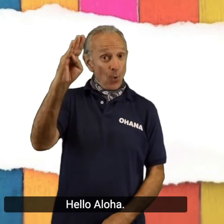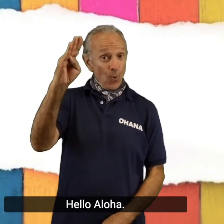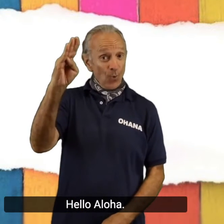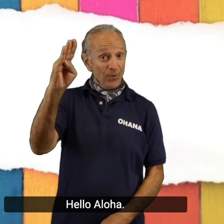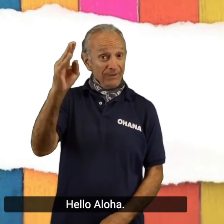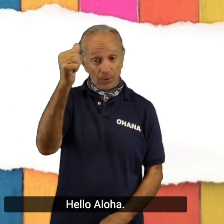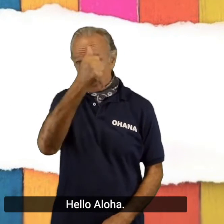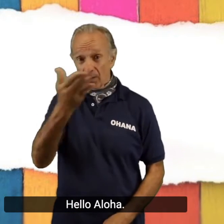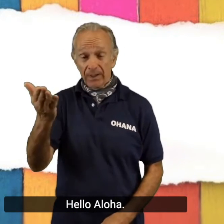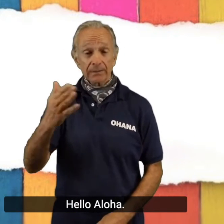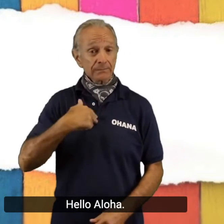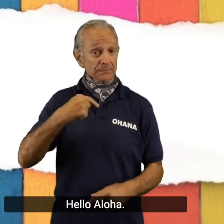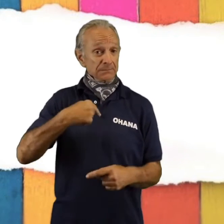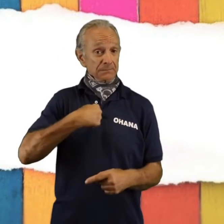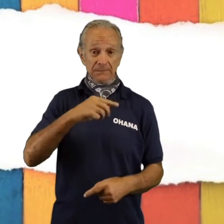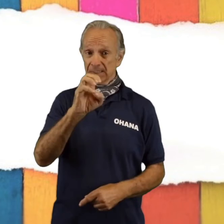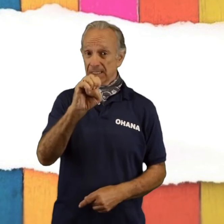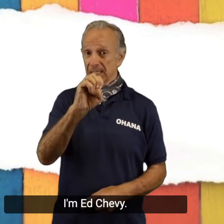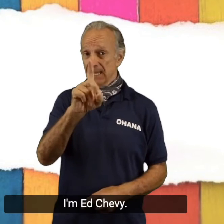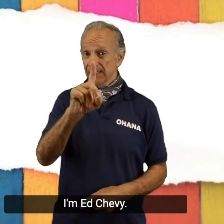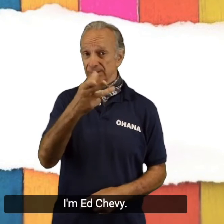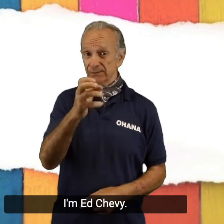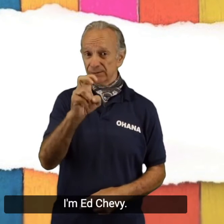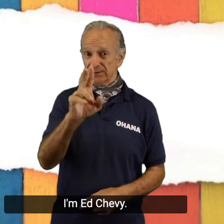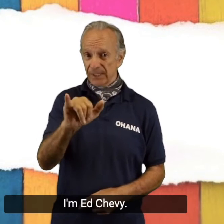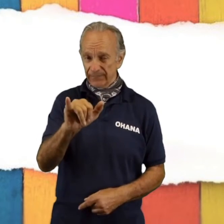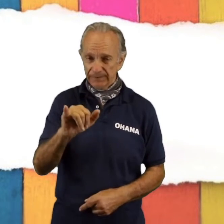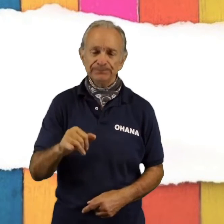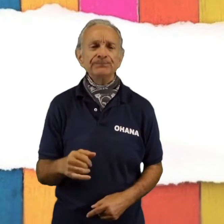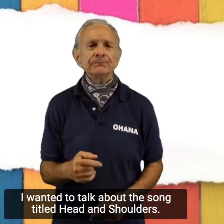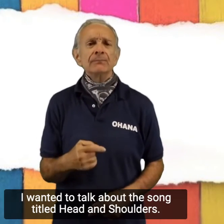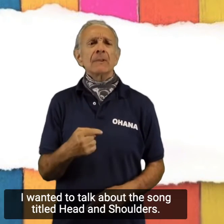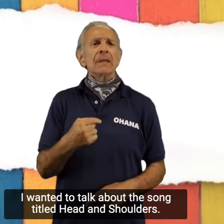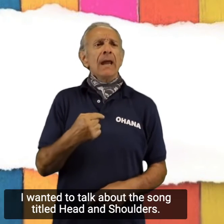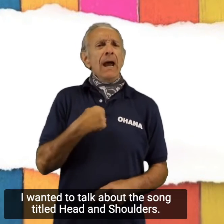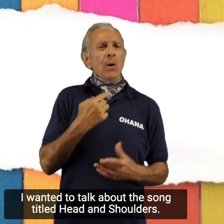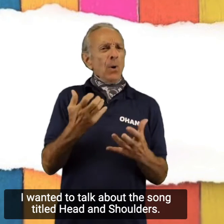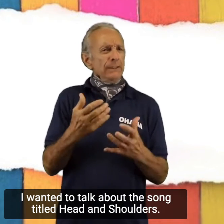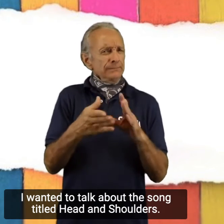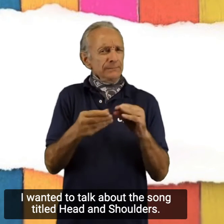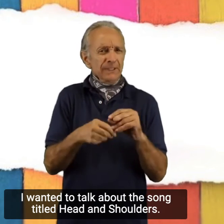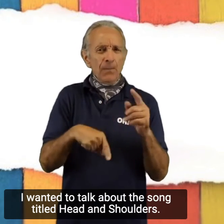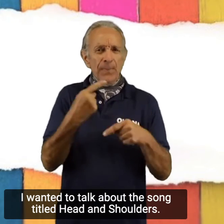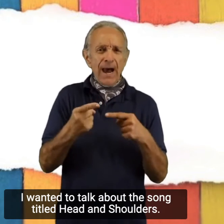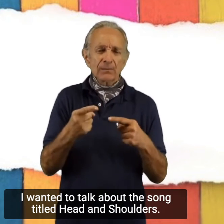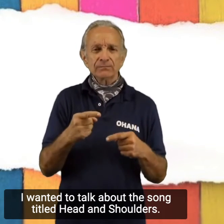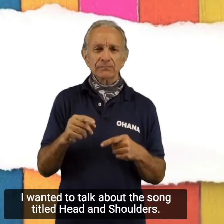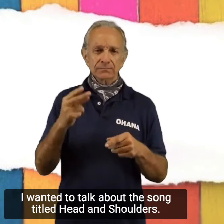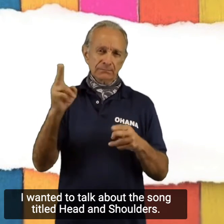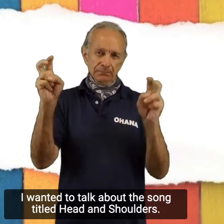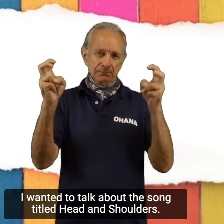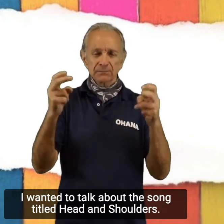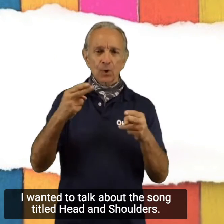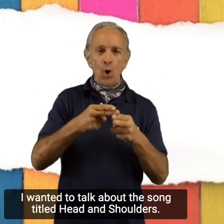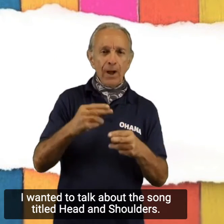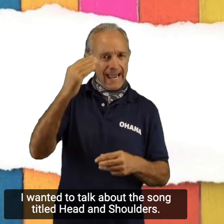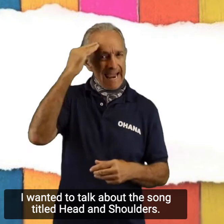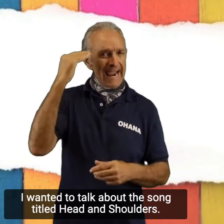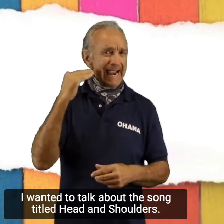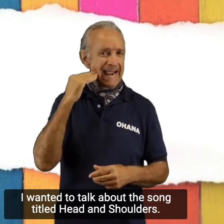Hello, aloha. I'm Ed Chevy. I wanted to talk about the song